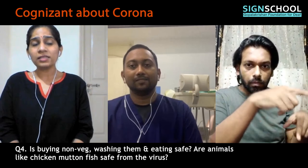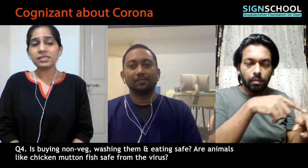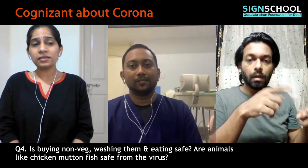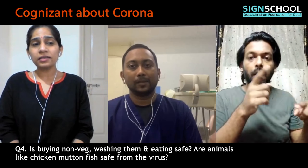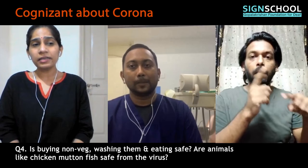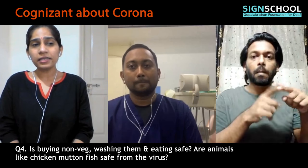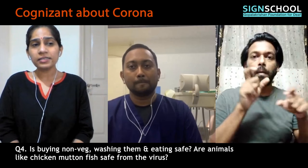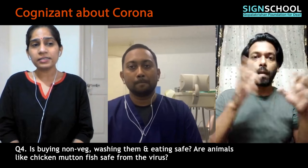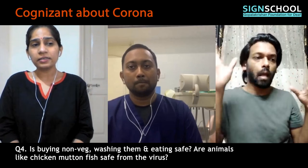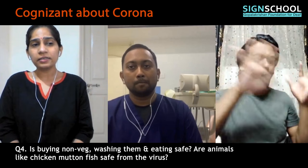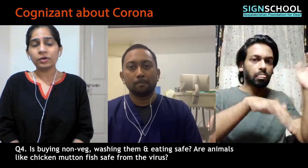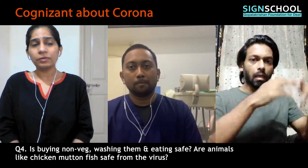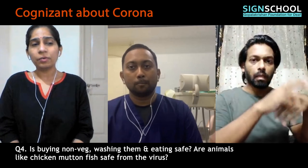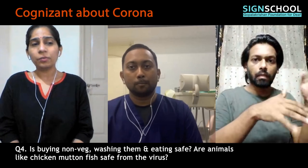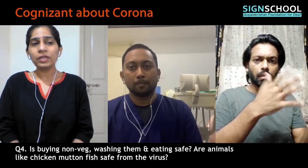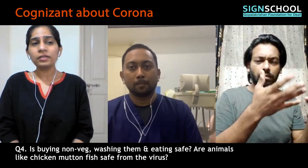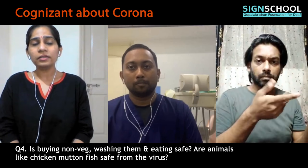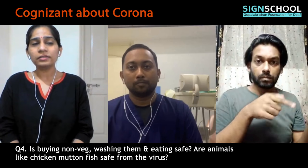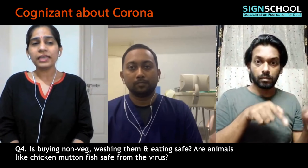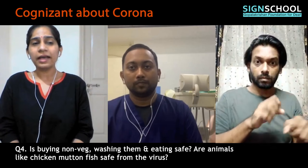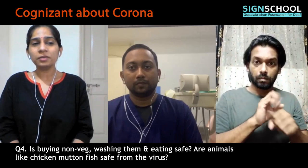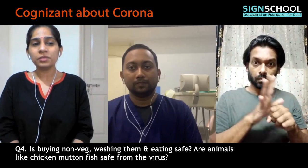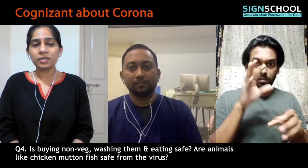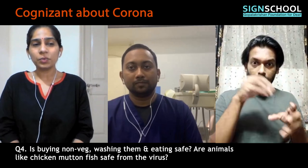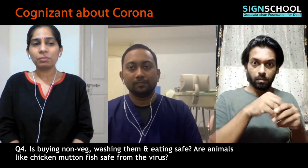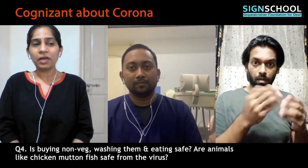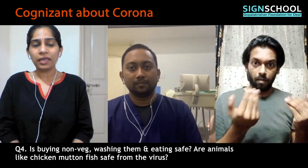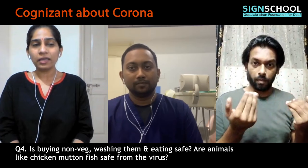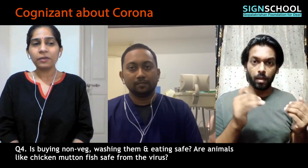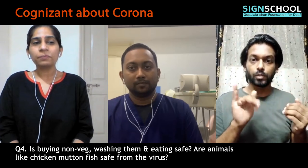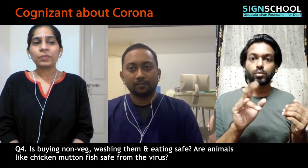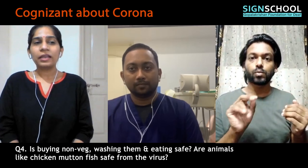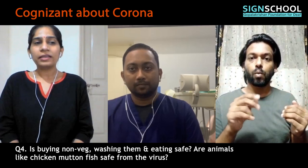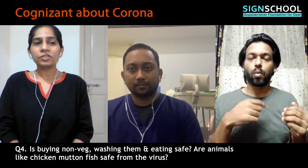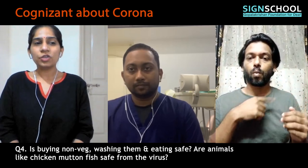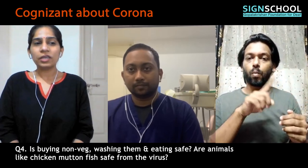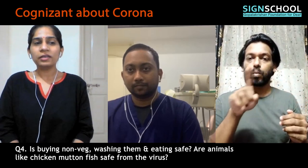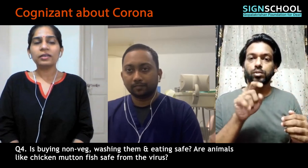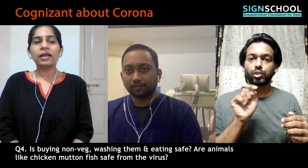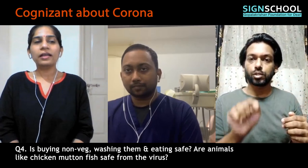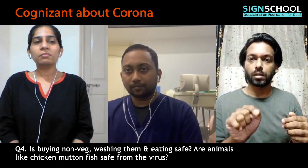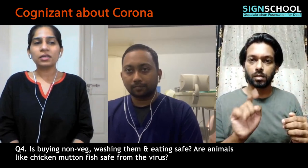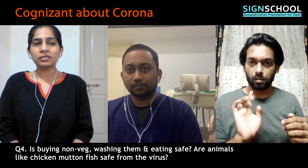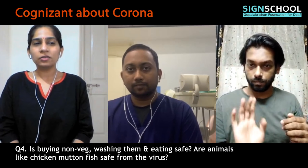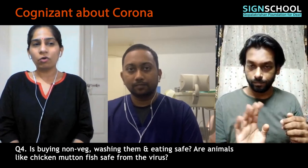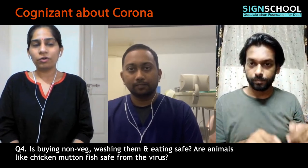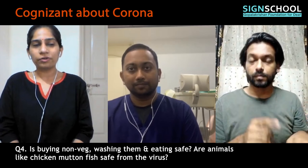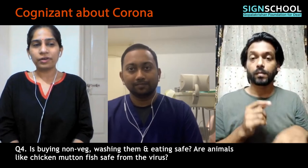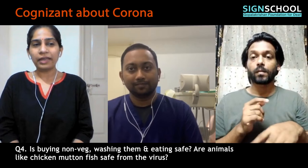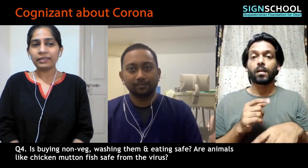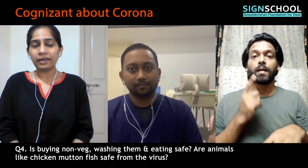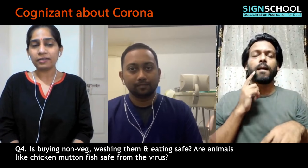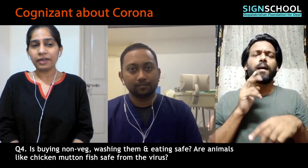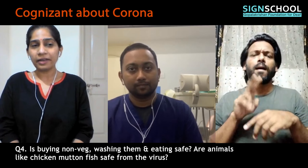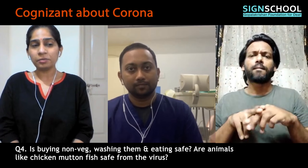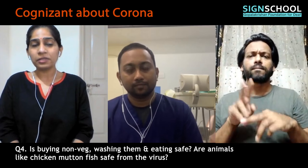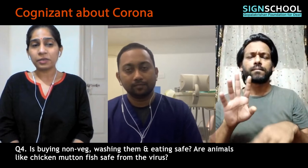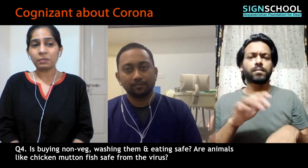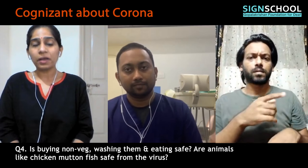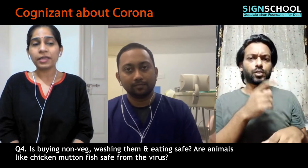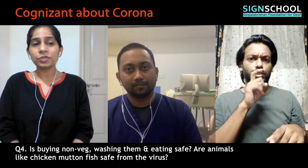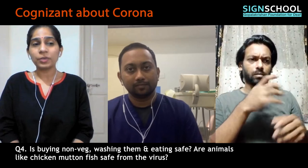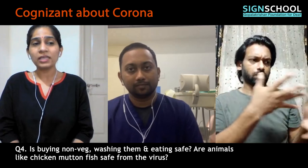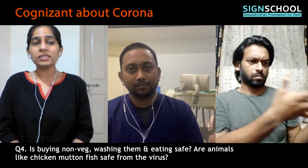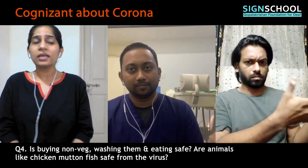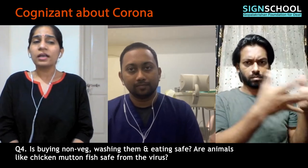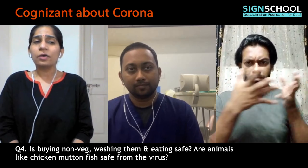what my concern is, will the animals that we buy, like chicken and mutton or any other animal that